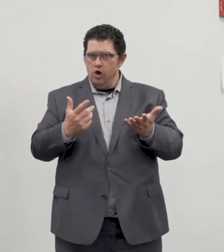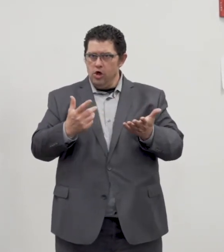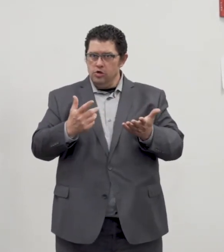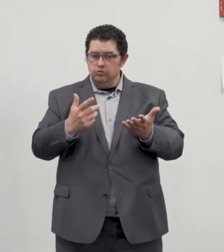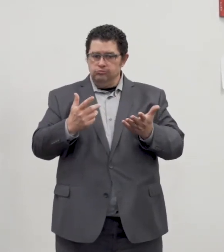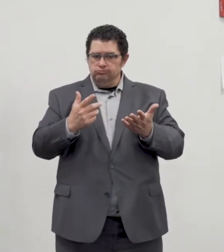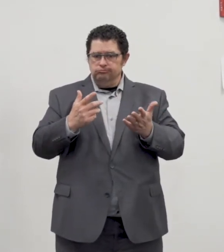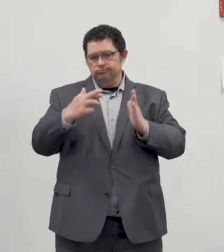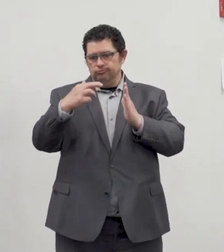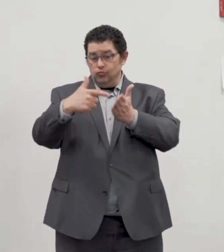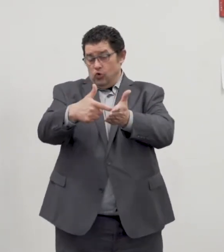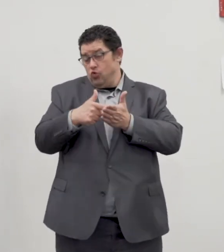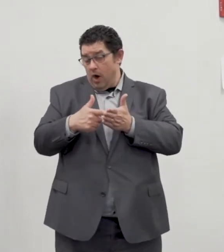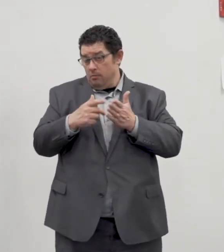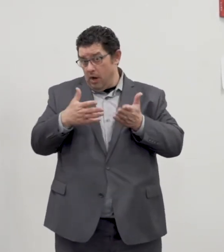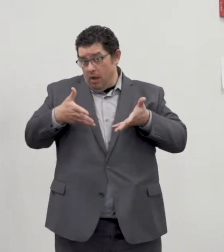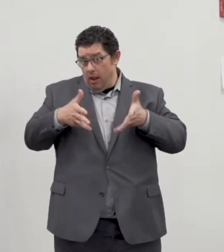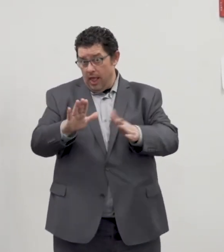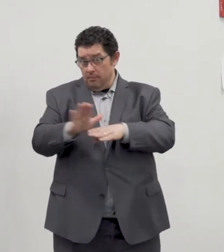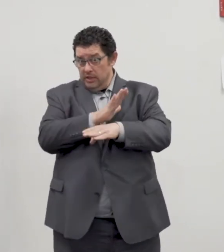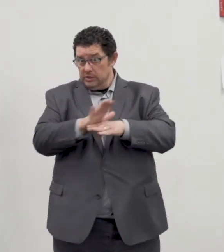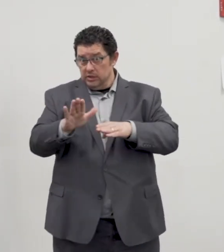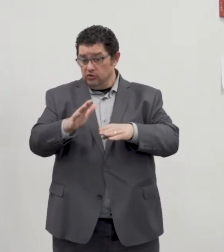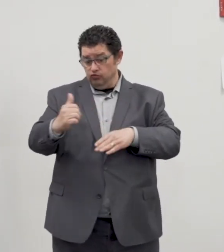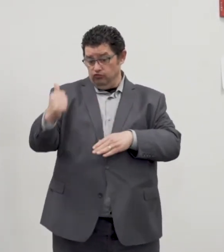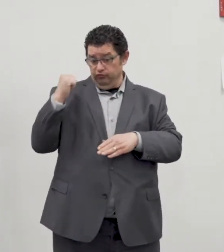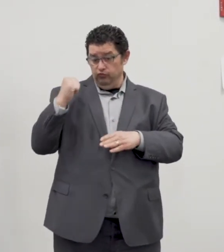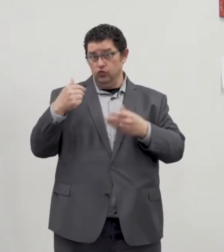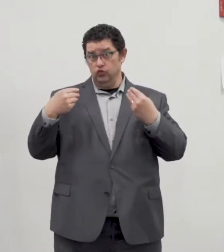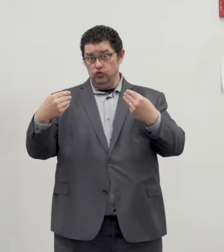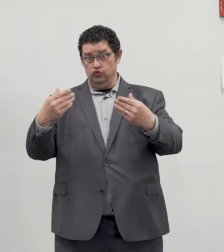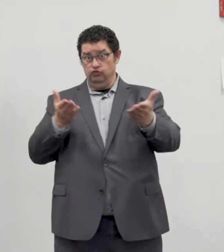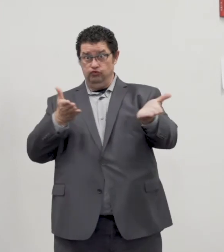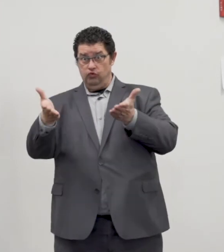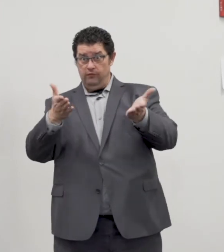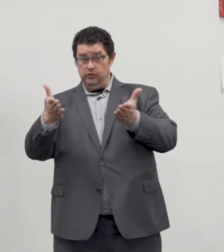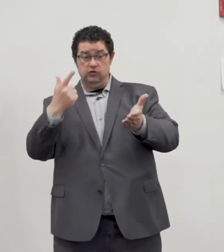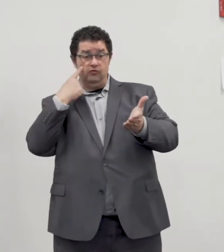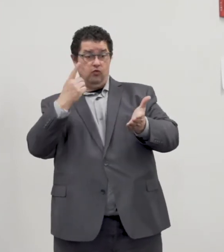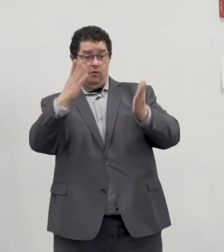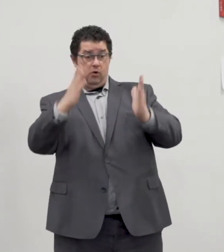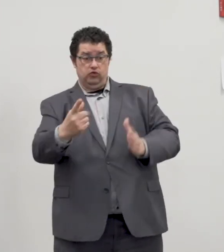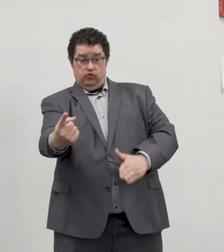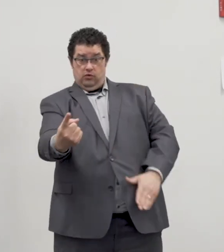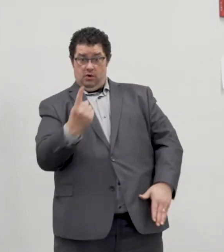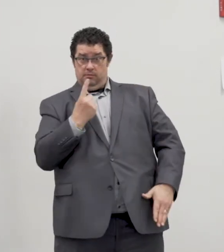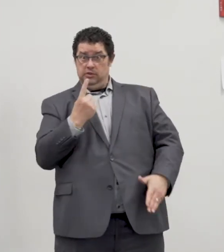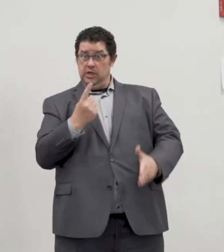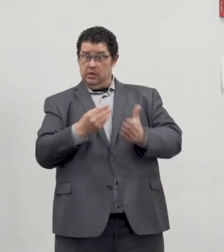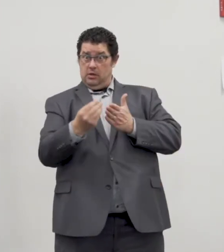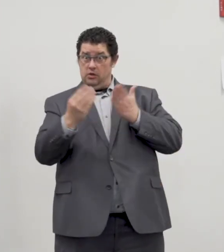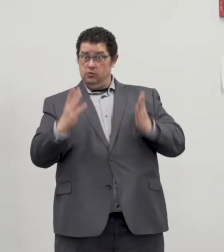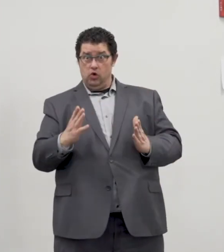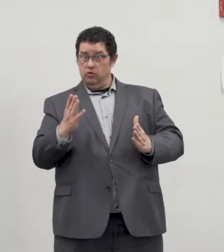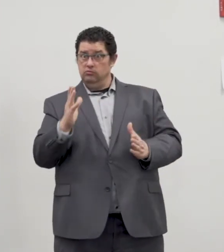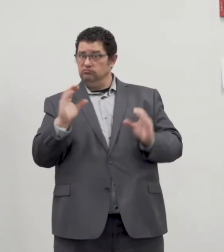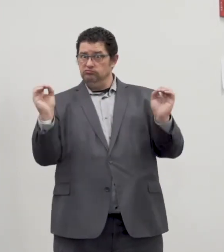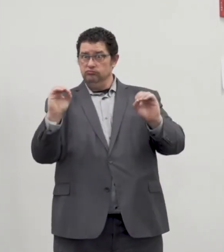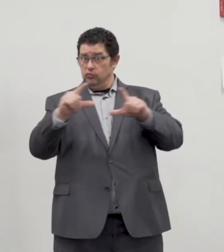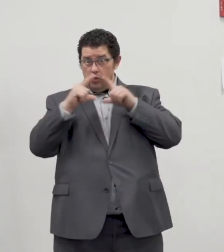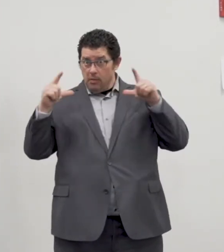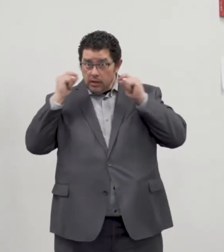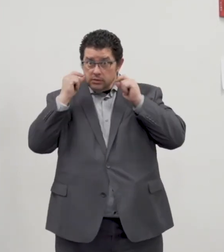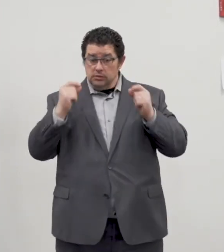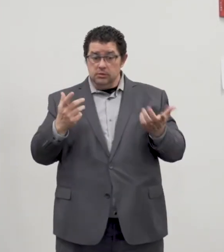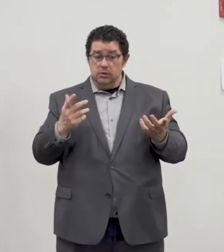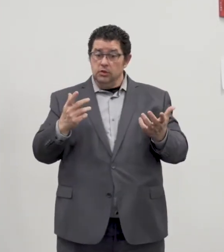without a mask. We are not going to be in the space of policing the general public who wear masks. It will be